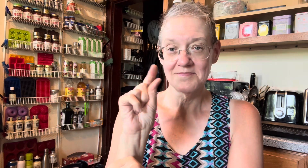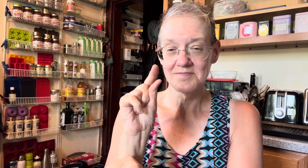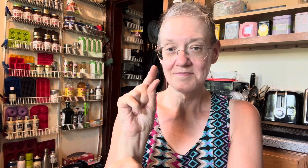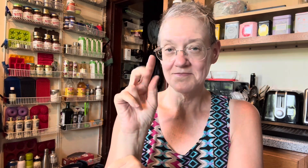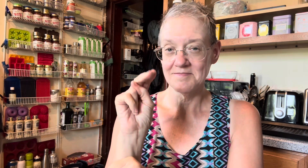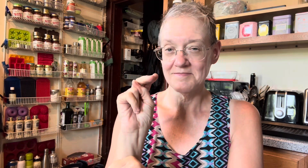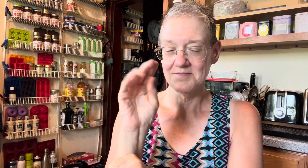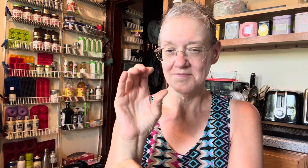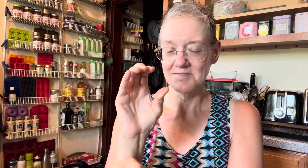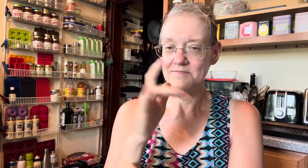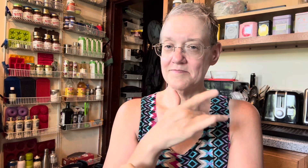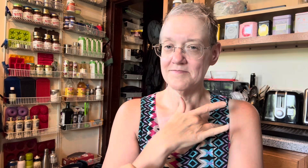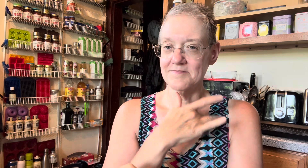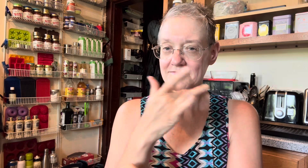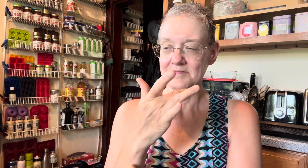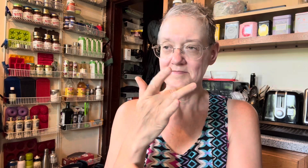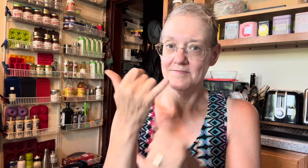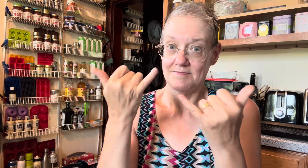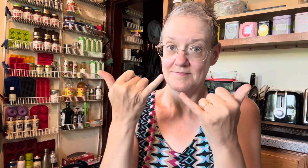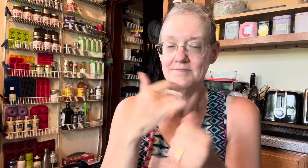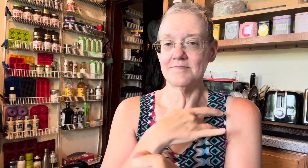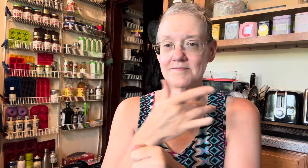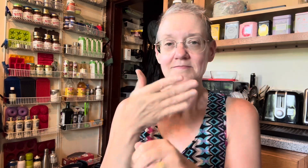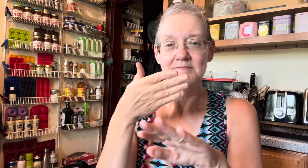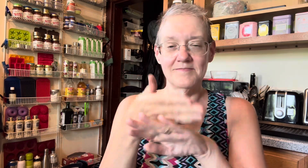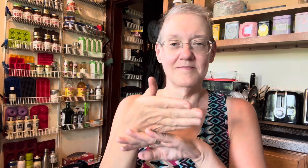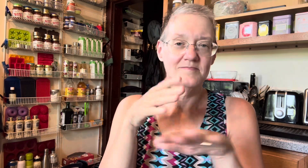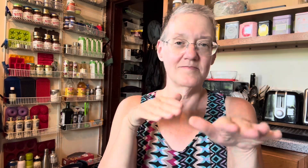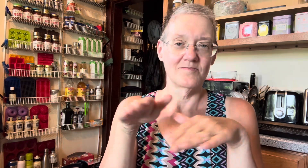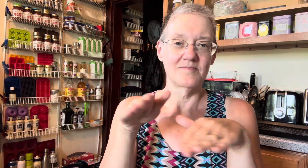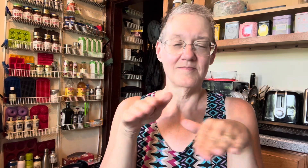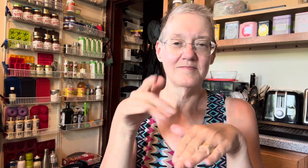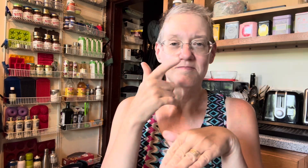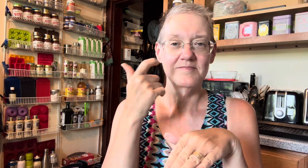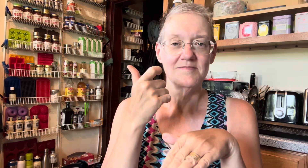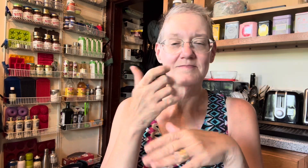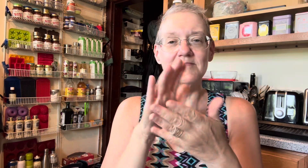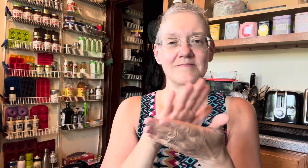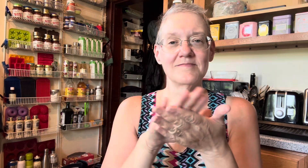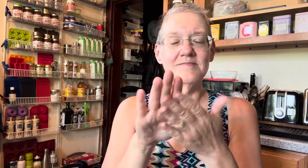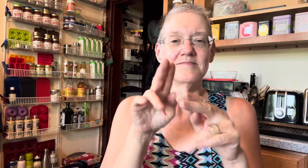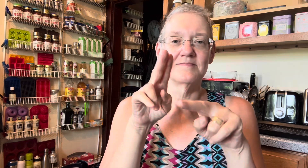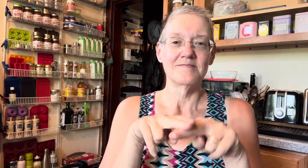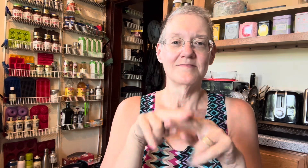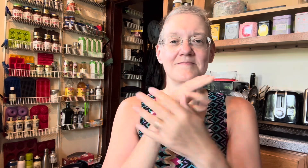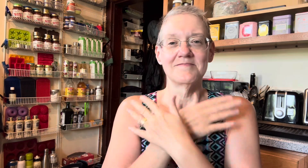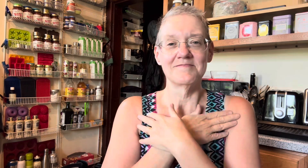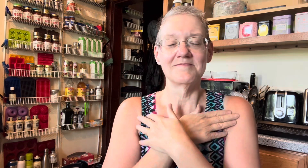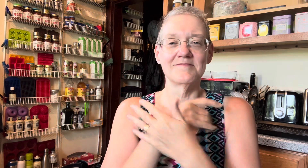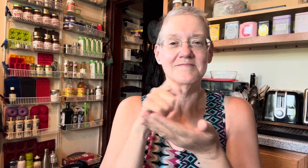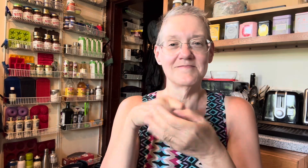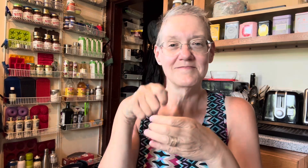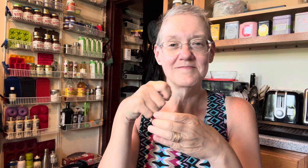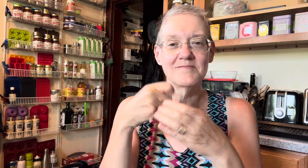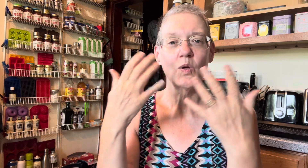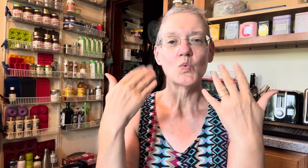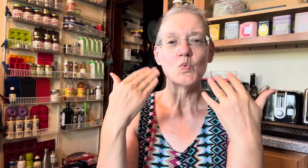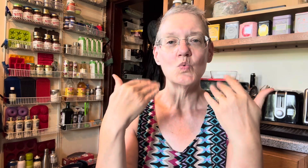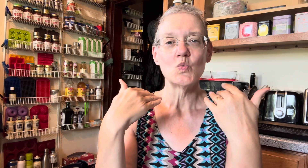5.1 grams of net carbs. For now, I'm having it after my walk because it's nice to sit and enjoy it and cool